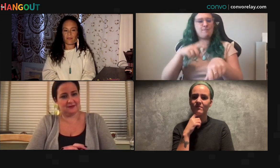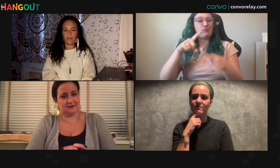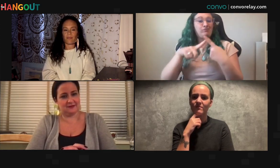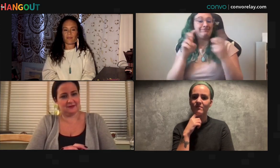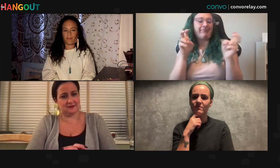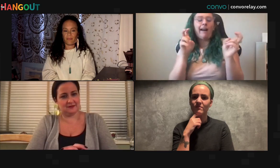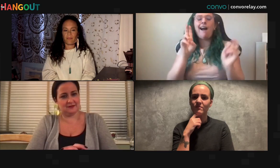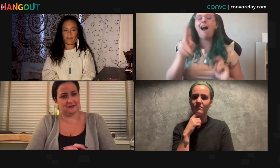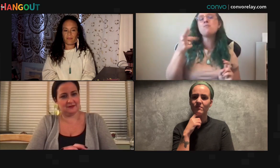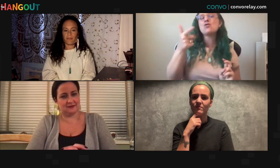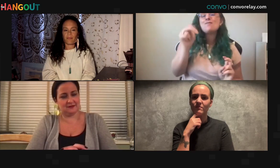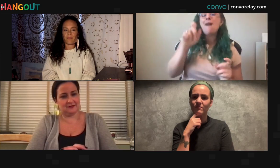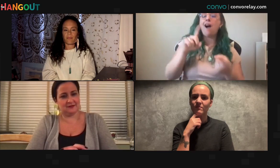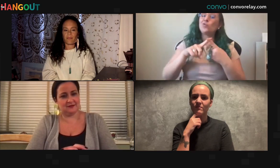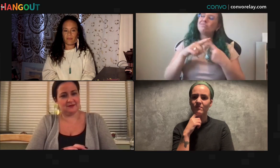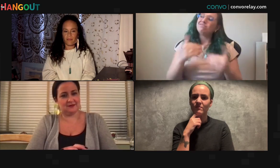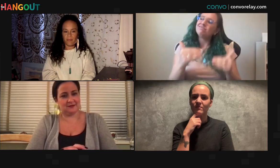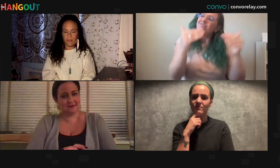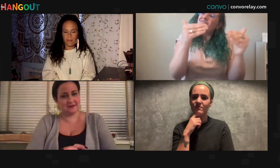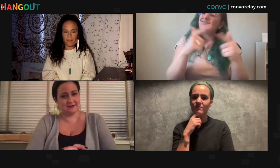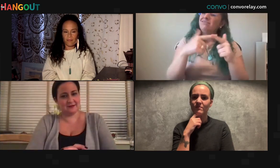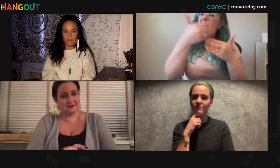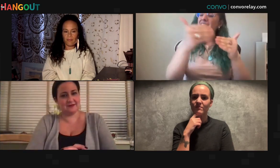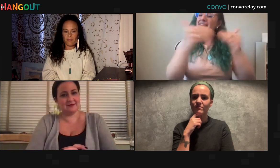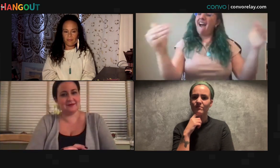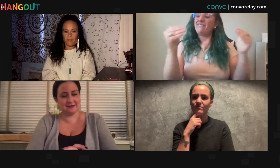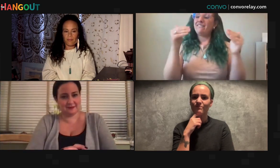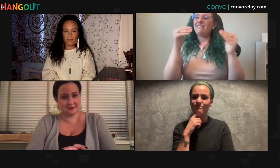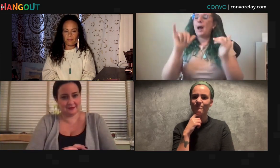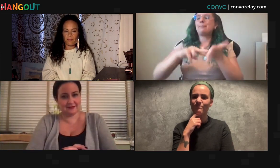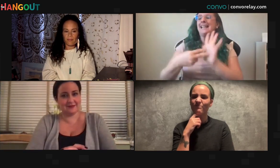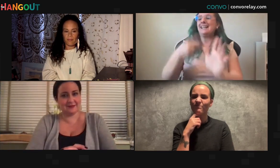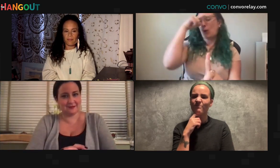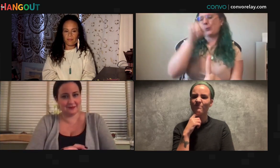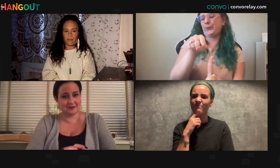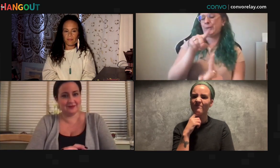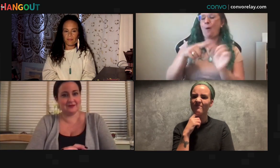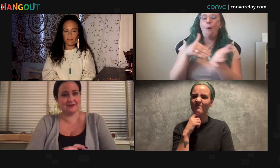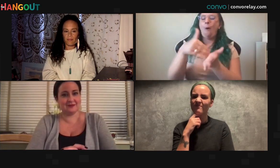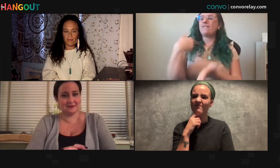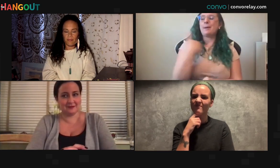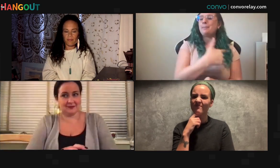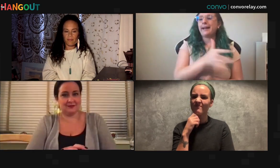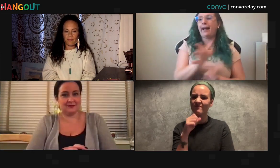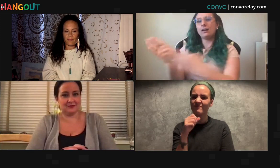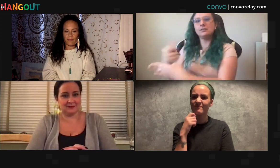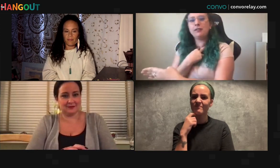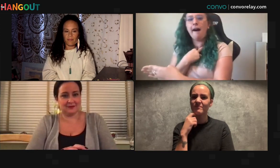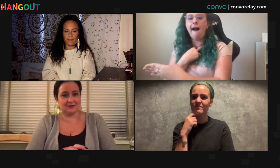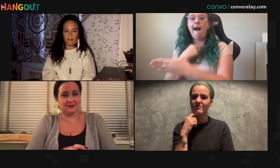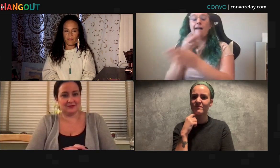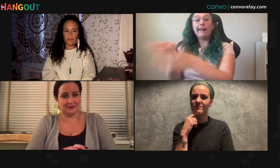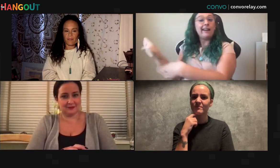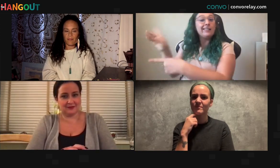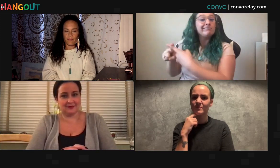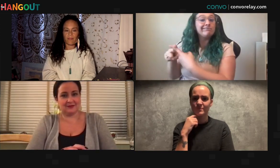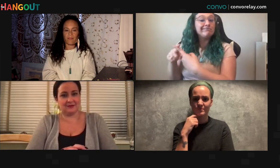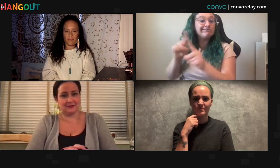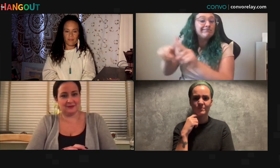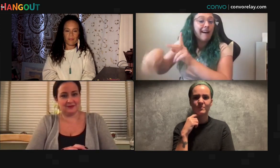and we're going, this is a good type of energy or this is not. And perhaps that energy is getting you to upgrade to the next level. So typically we're stuck in